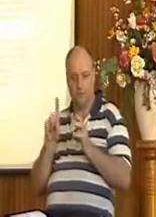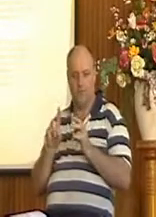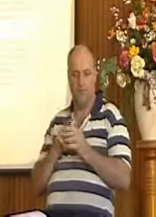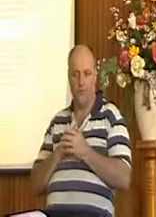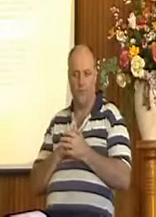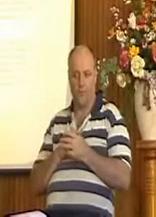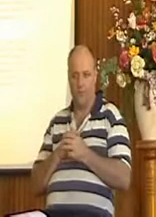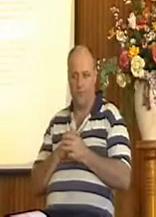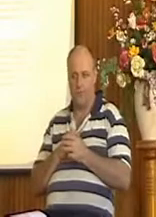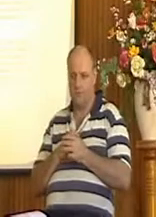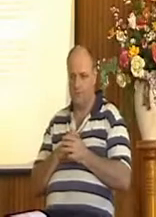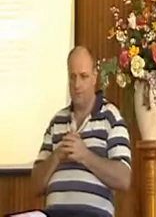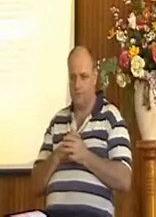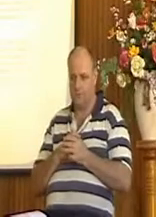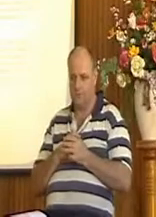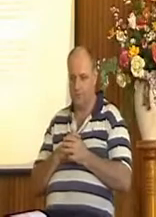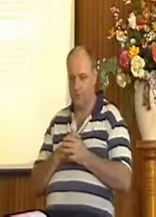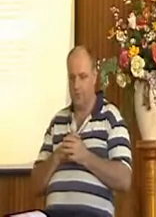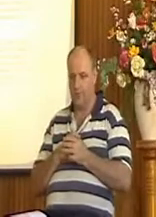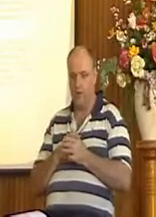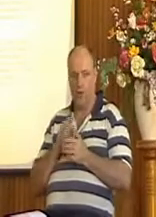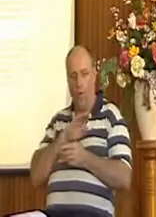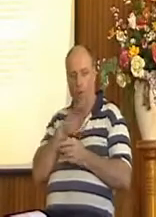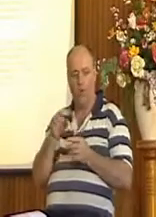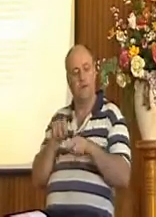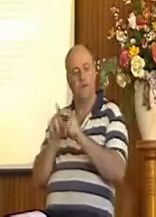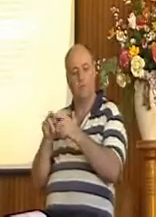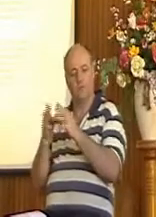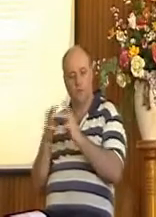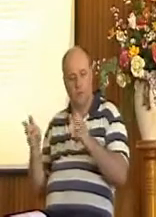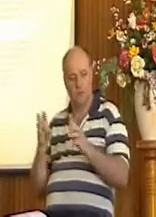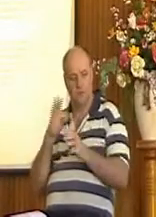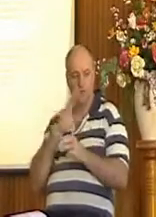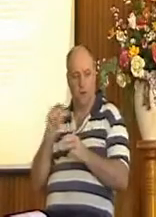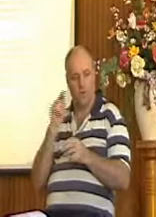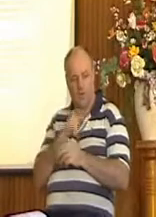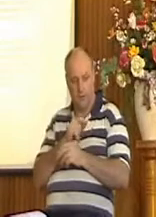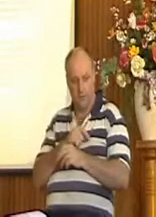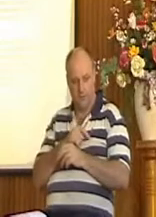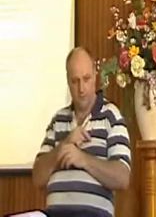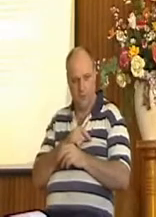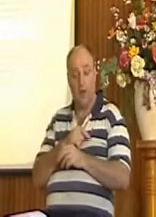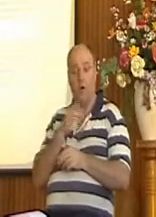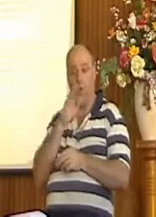And all the derivatives of it, the cognates of it, have to do with beseeching.